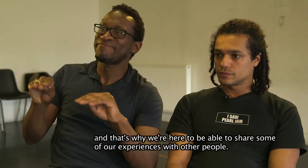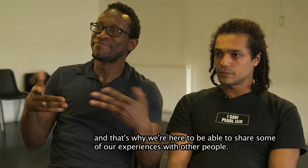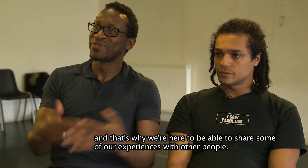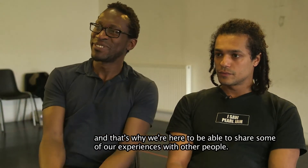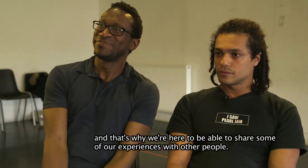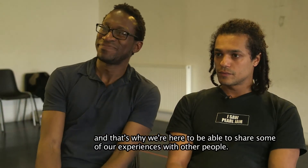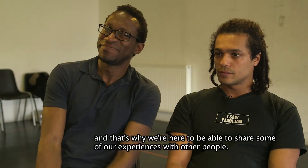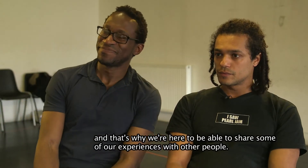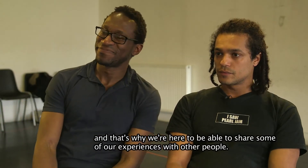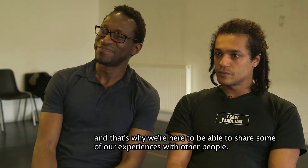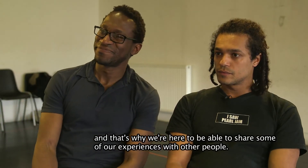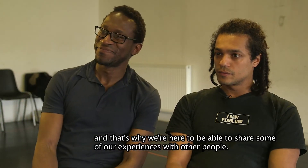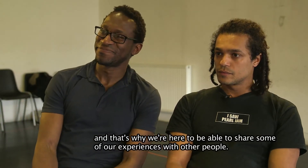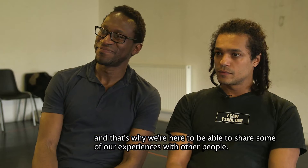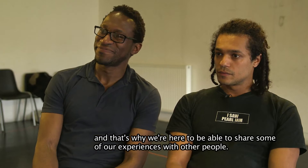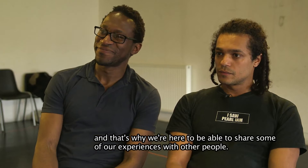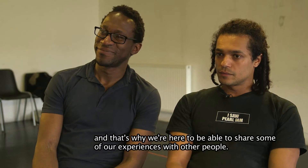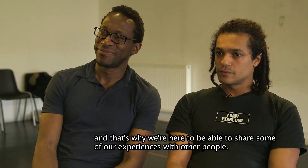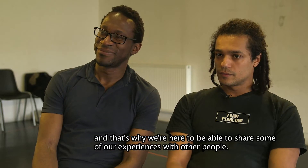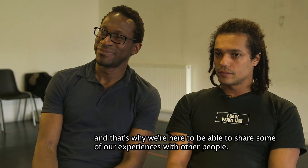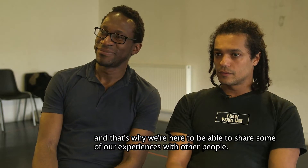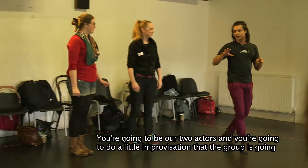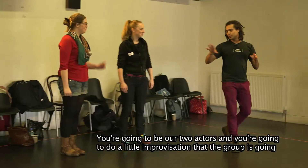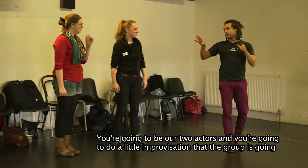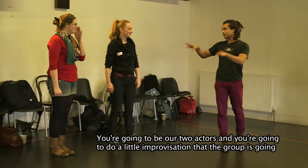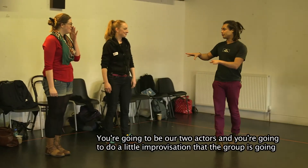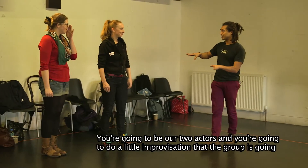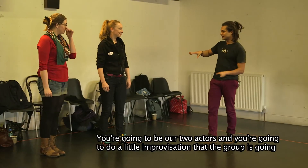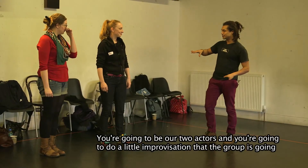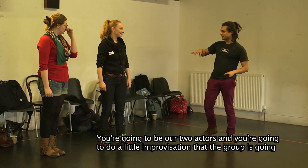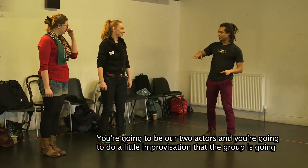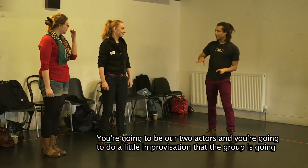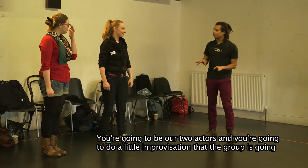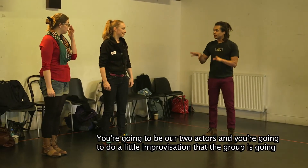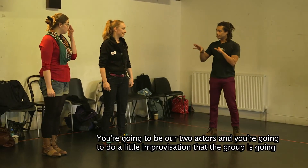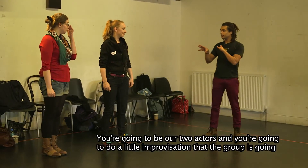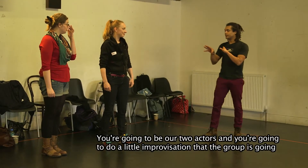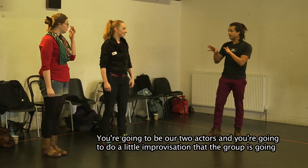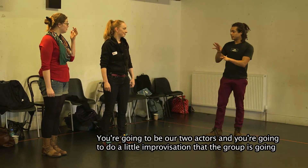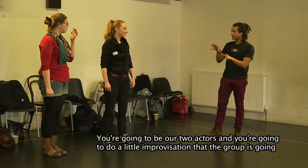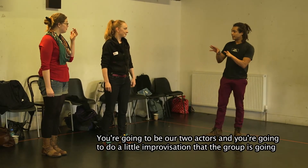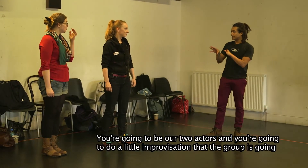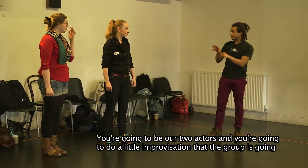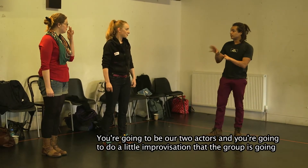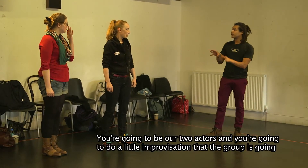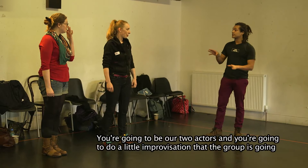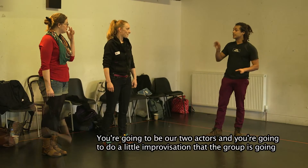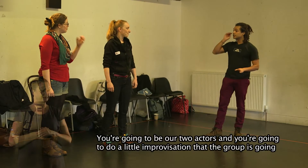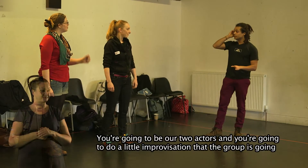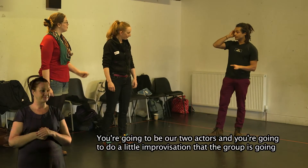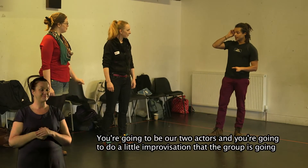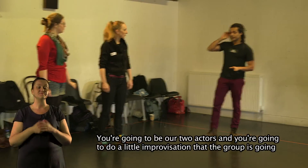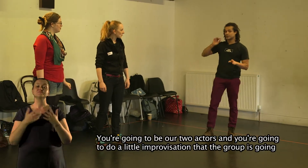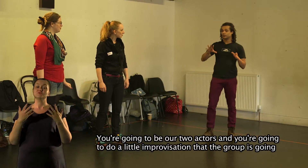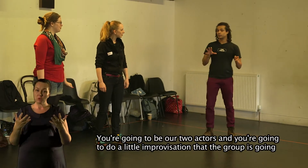And that is why we're here, to be able to share some of our experiences with other people. You're going to be our two actors, and you're going to do a bit of a little